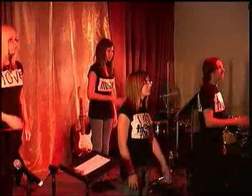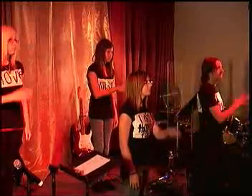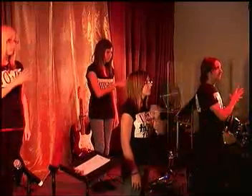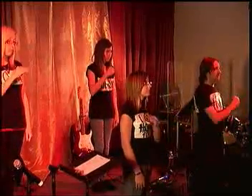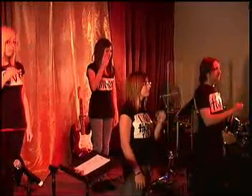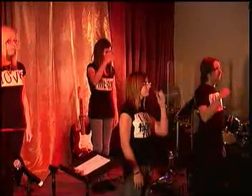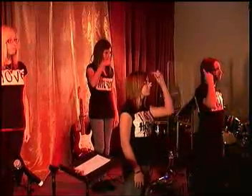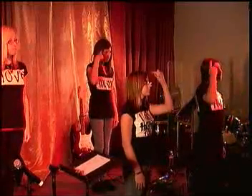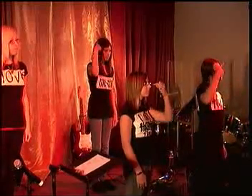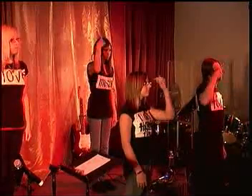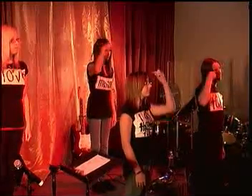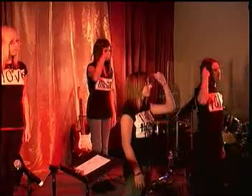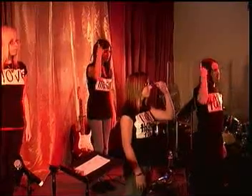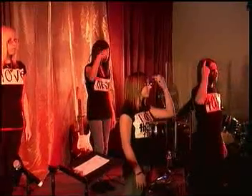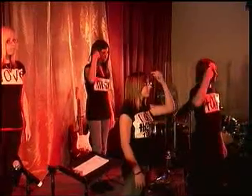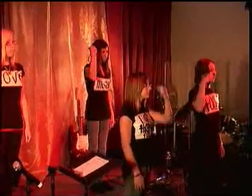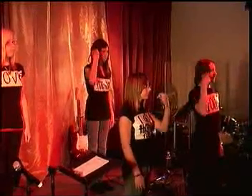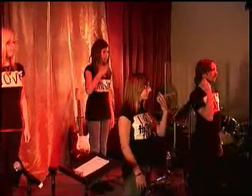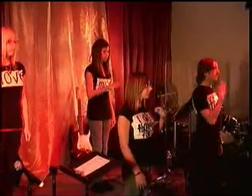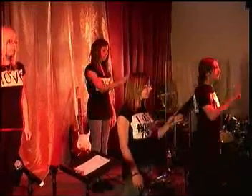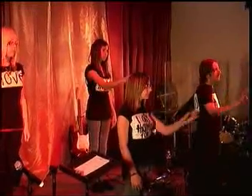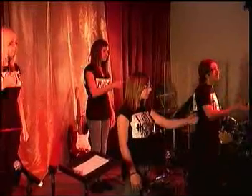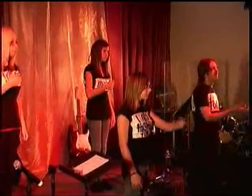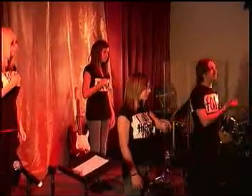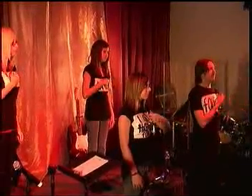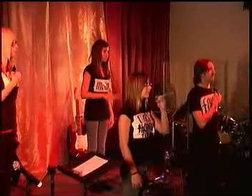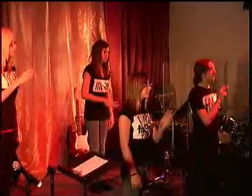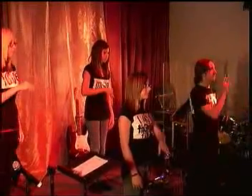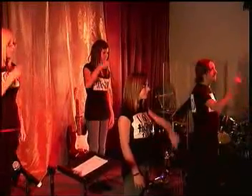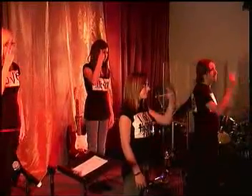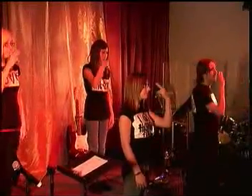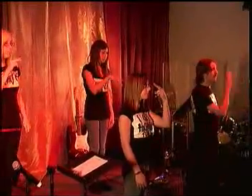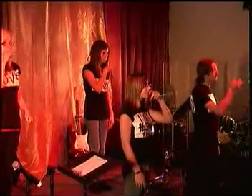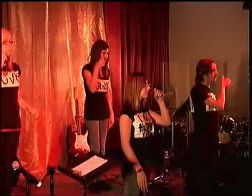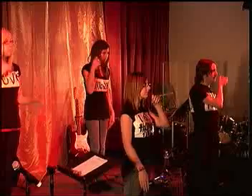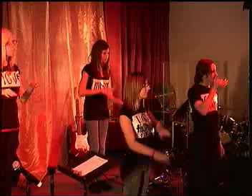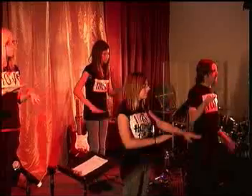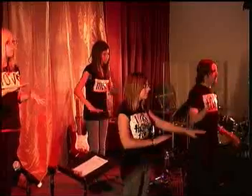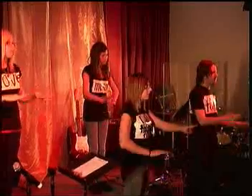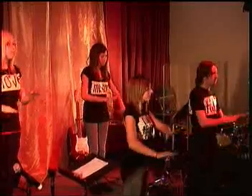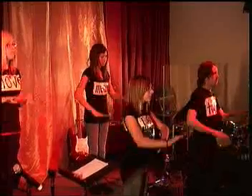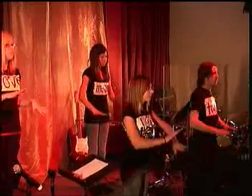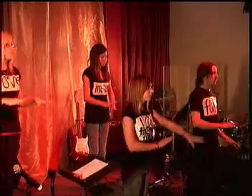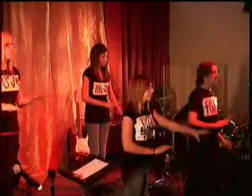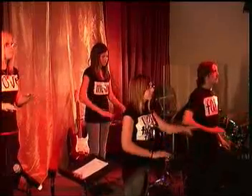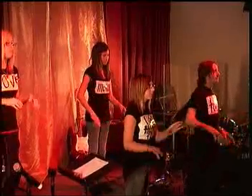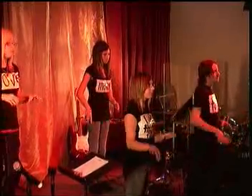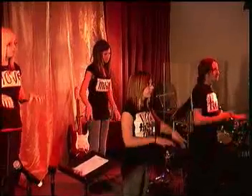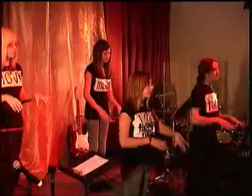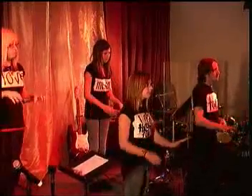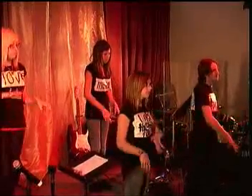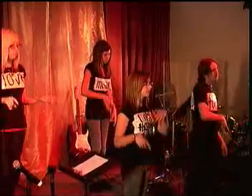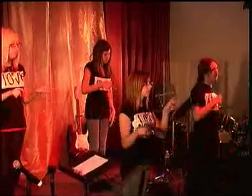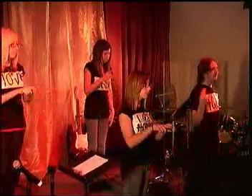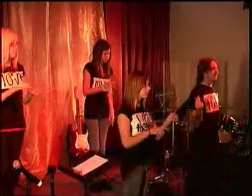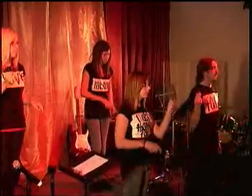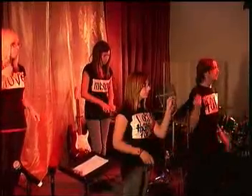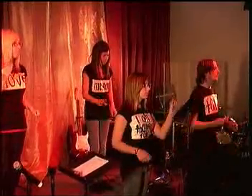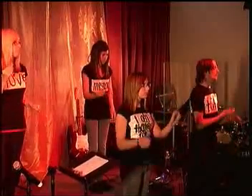And think of me. Take a look at the desert. Do you feel like a grain